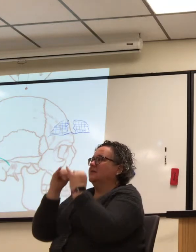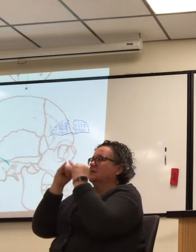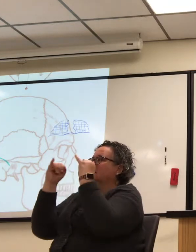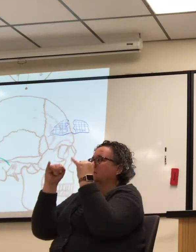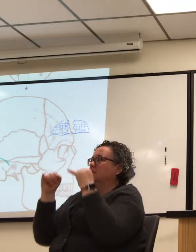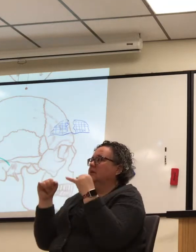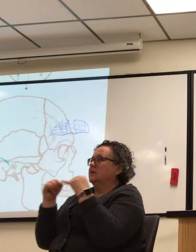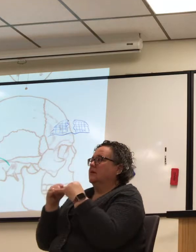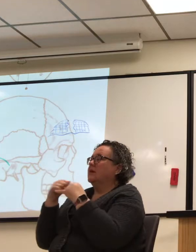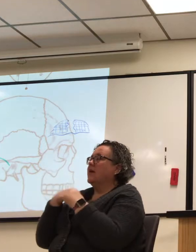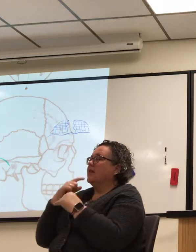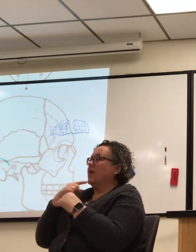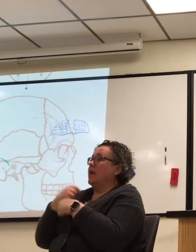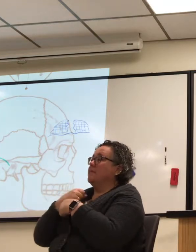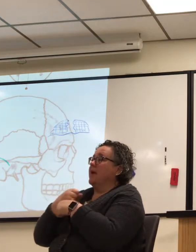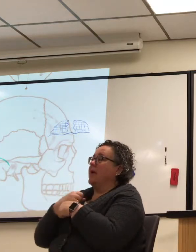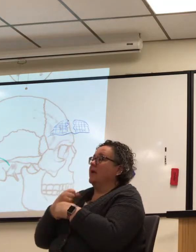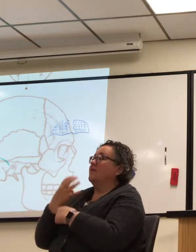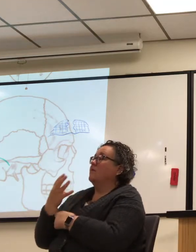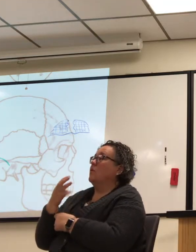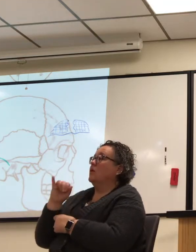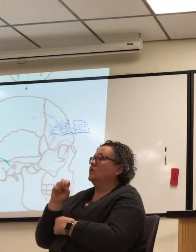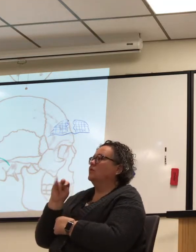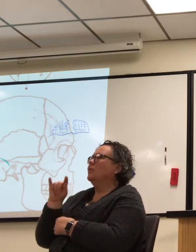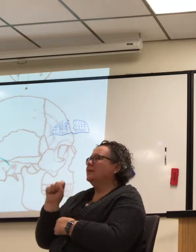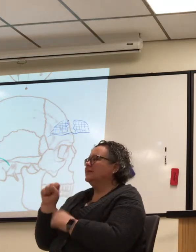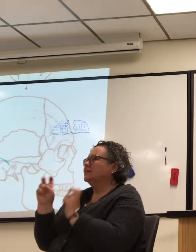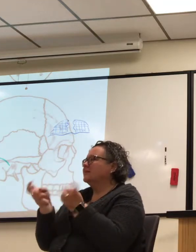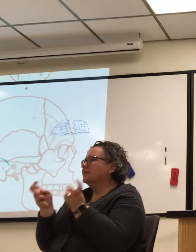4 joints or sutures with the bones that are next to them.